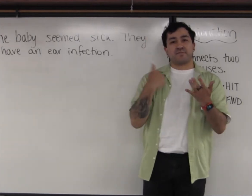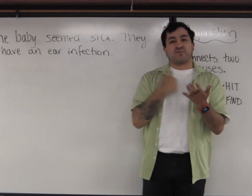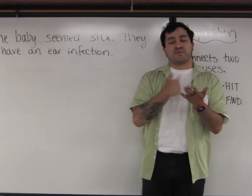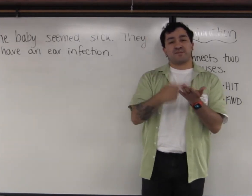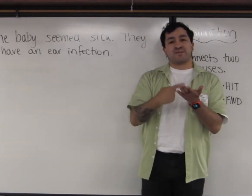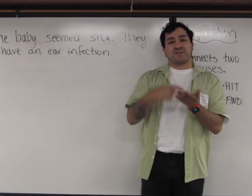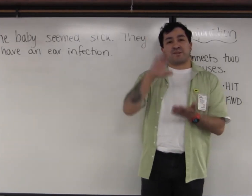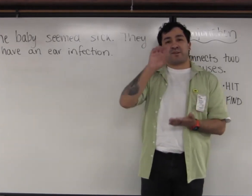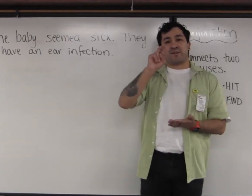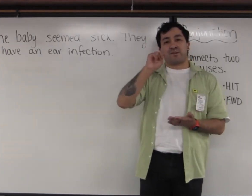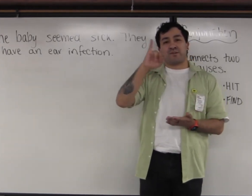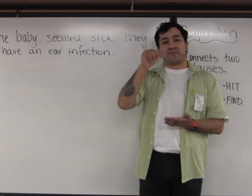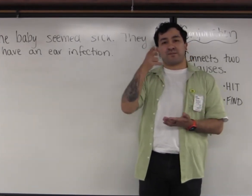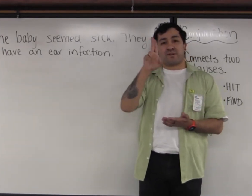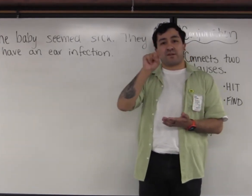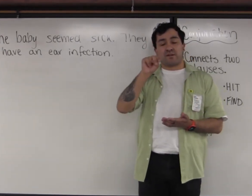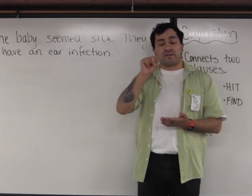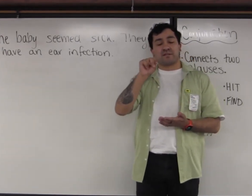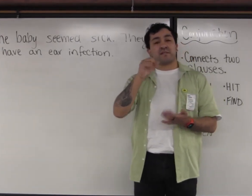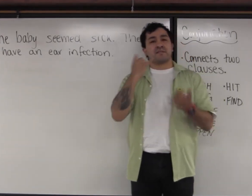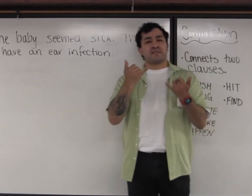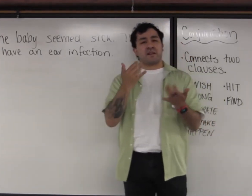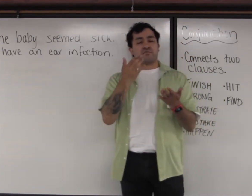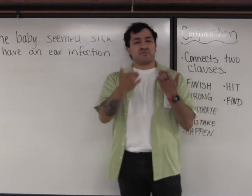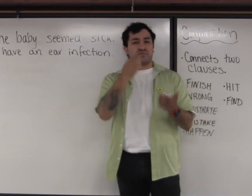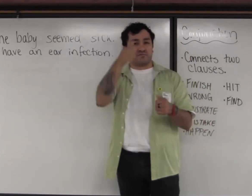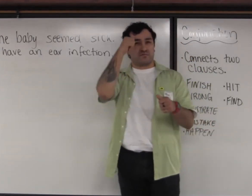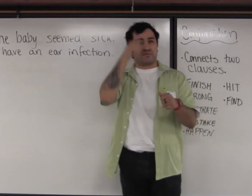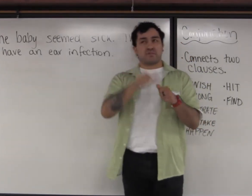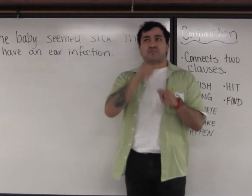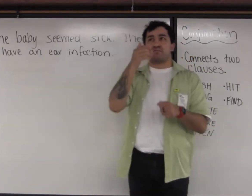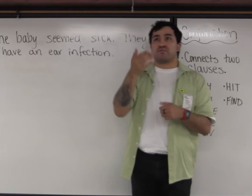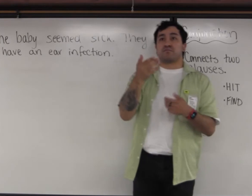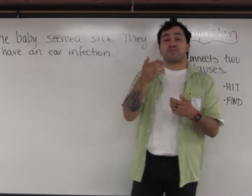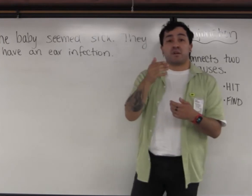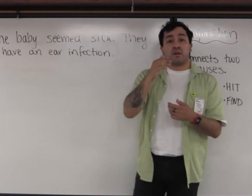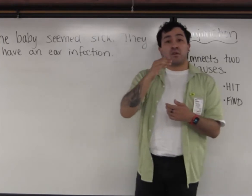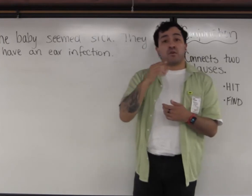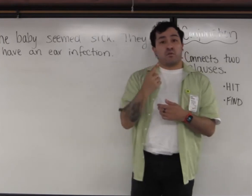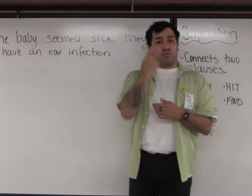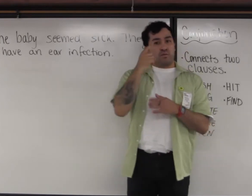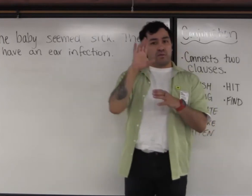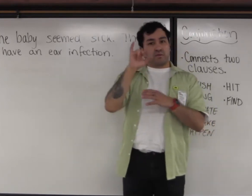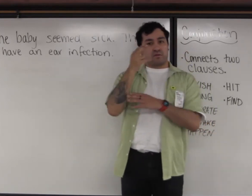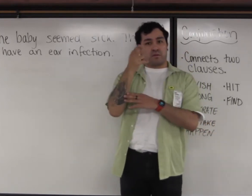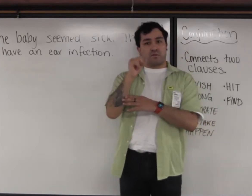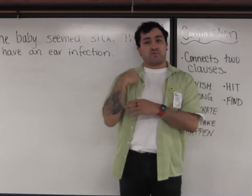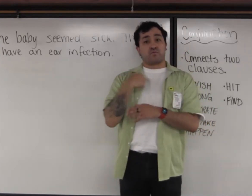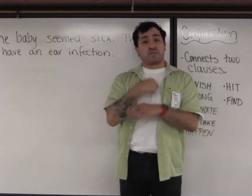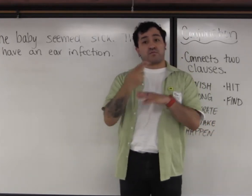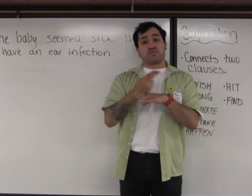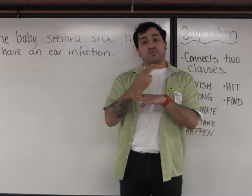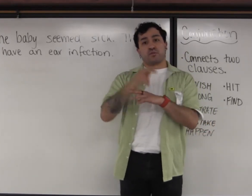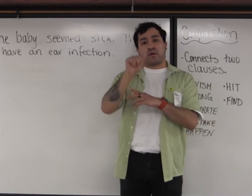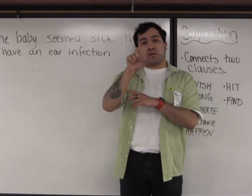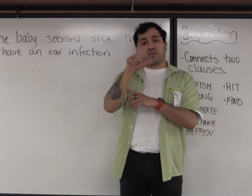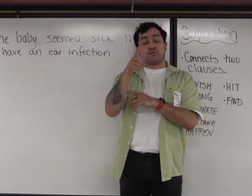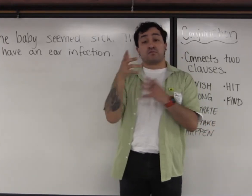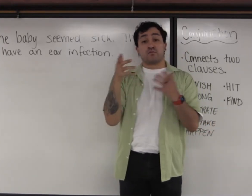Hello, so today we are going to be talking about conjunctions. So you probably